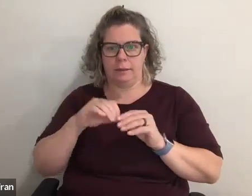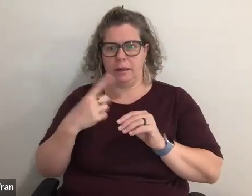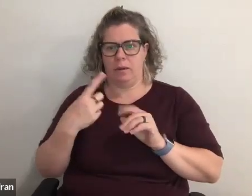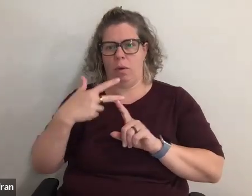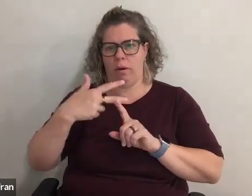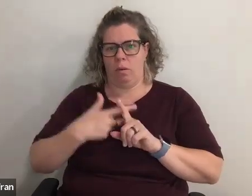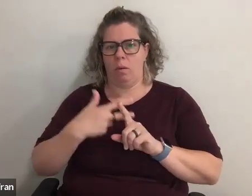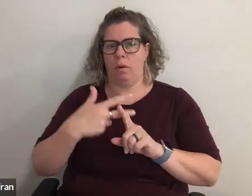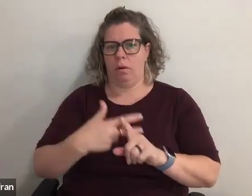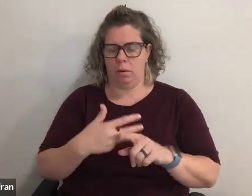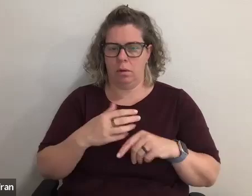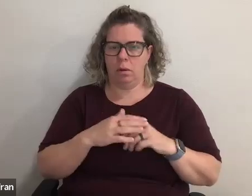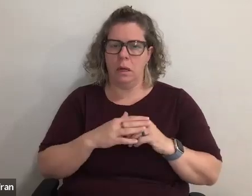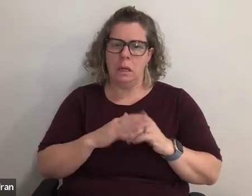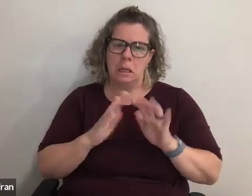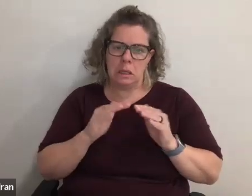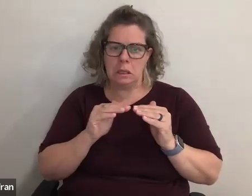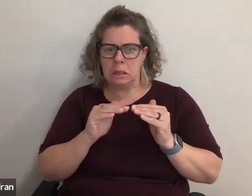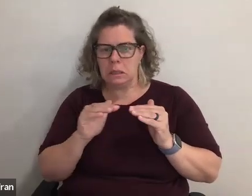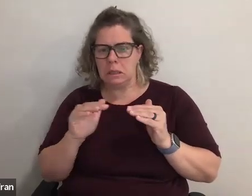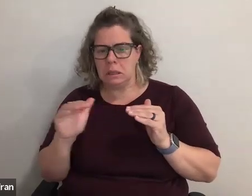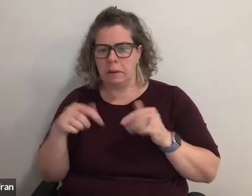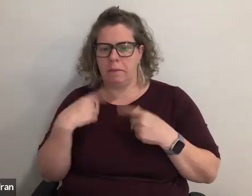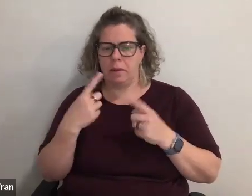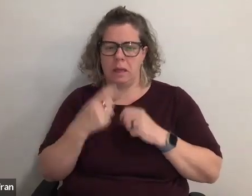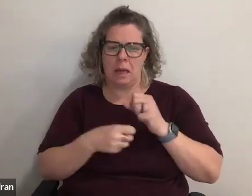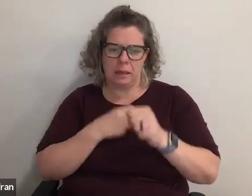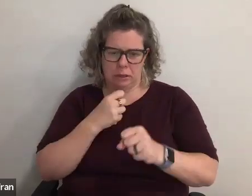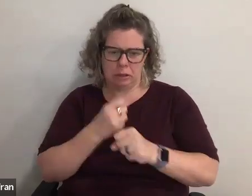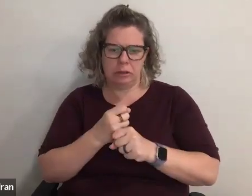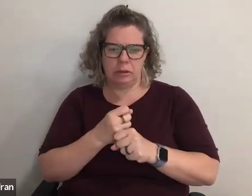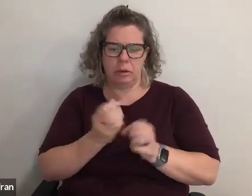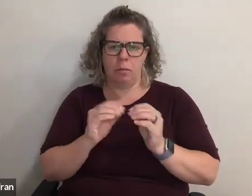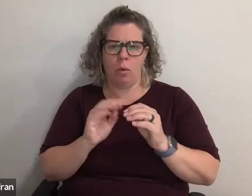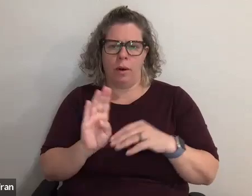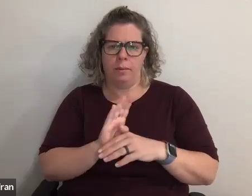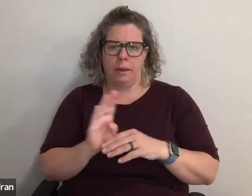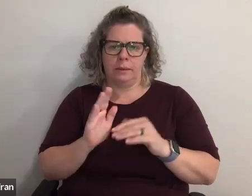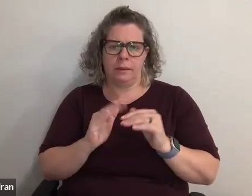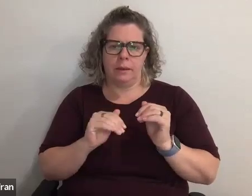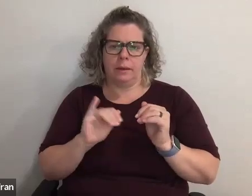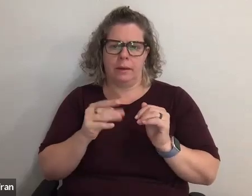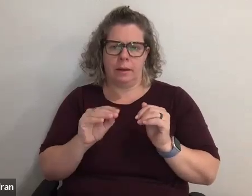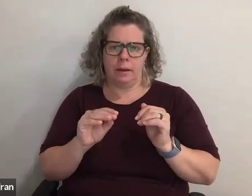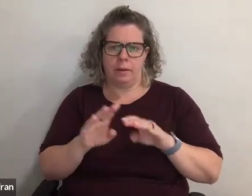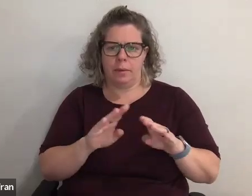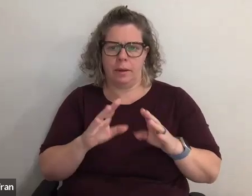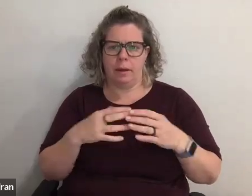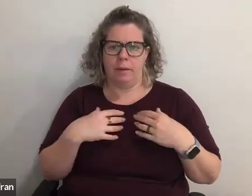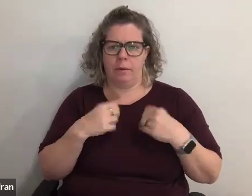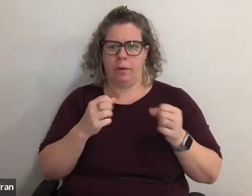there. So it's been pretty steady for the last year and definitely more busy than it was before the Idaho Behavioral Health